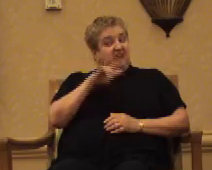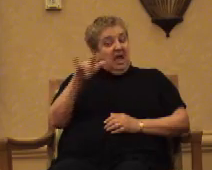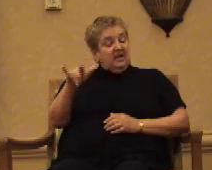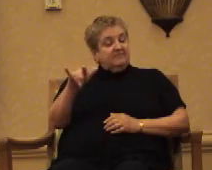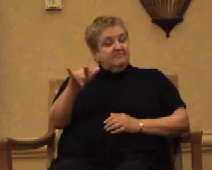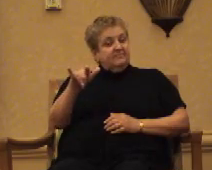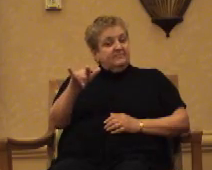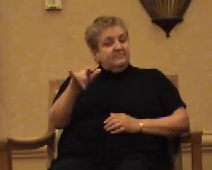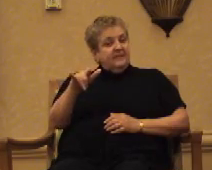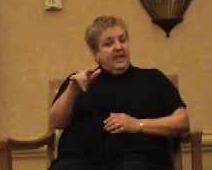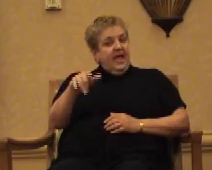Chablis.